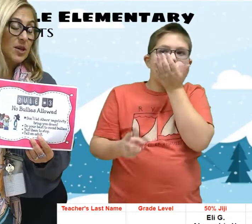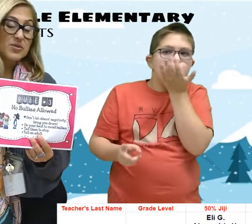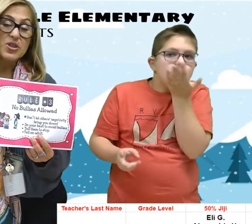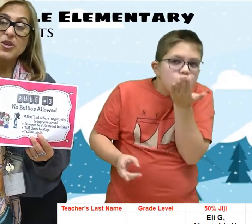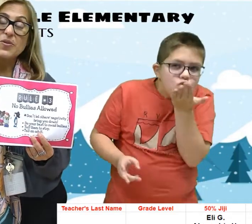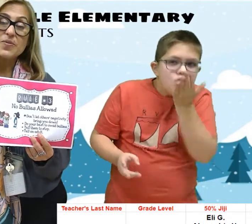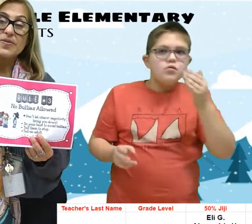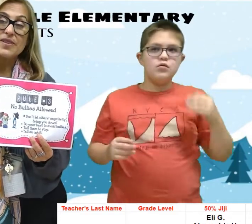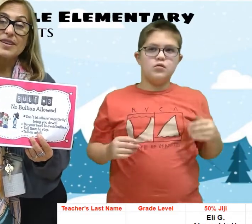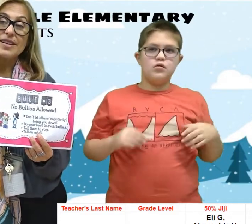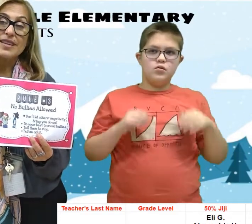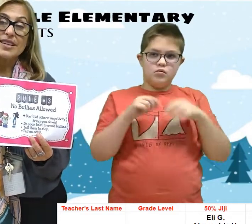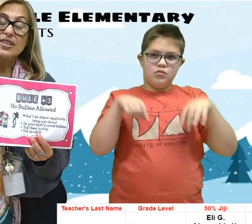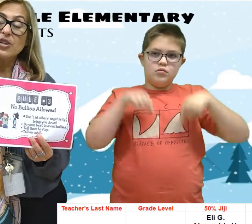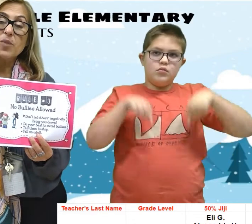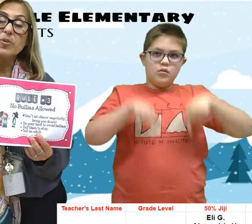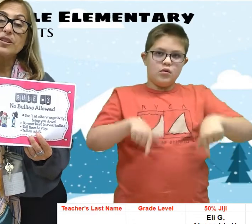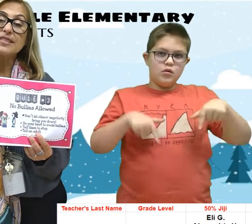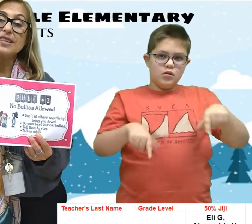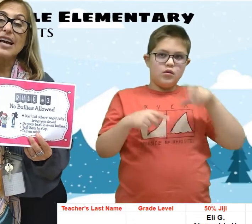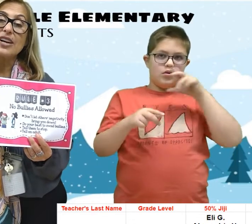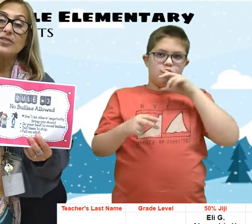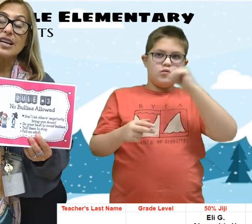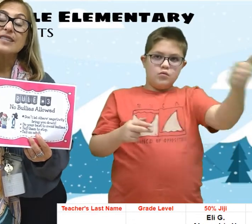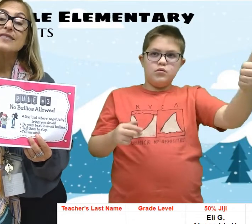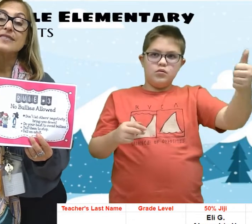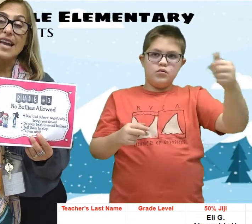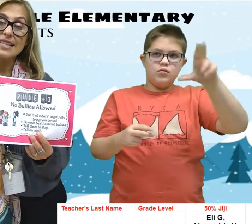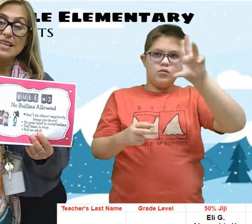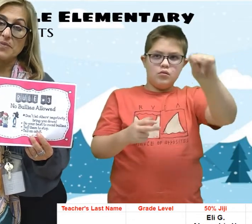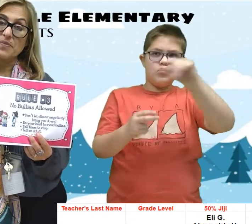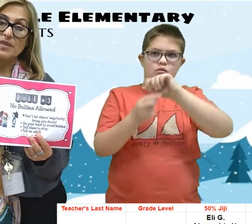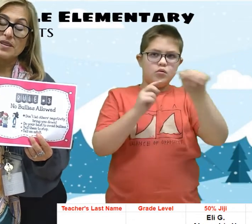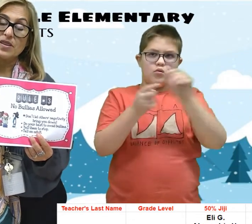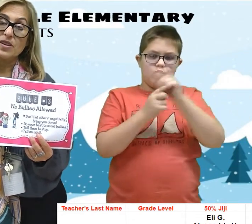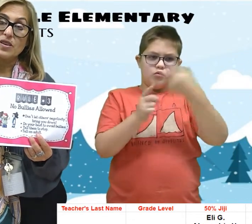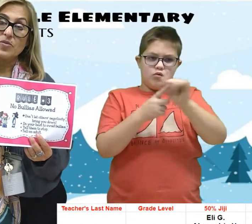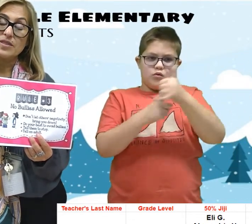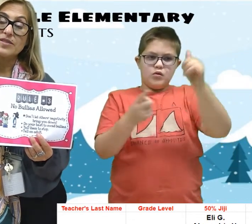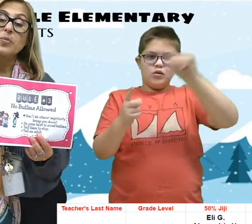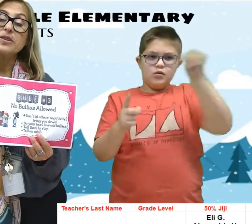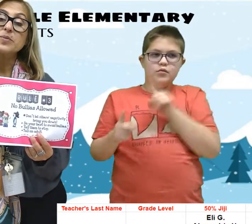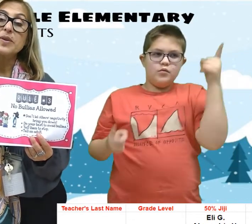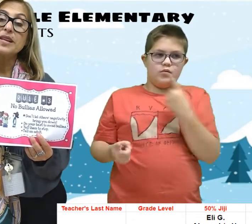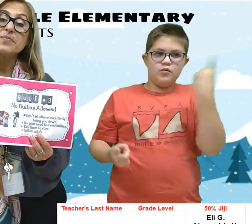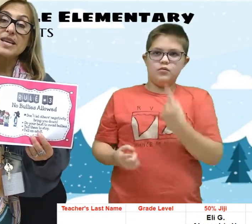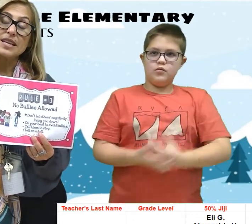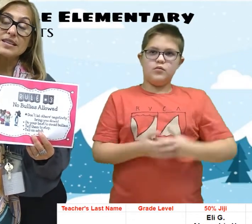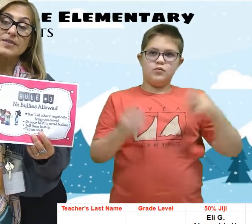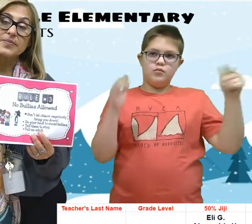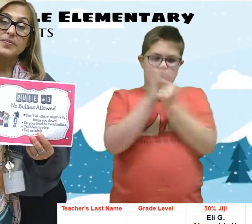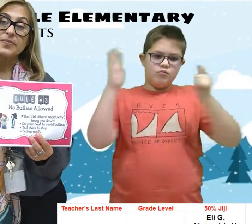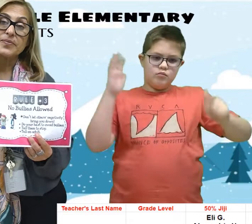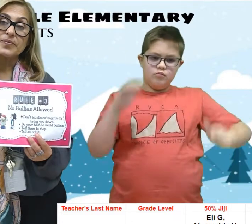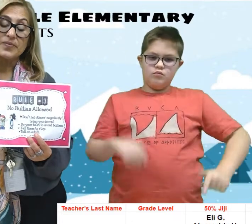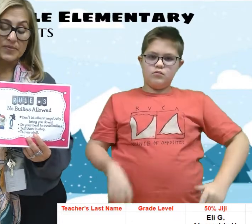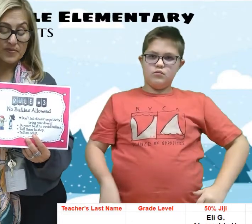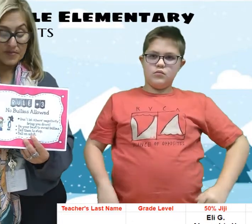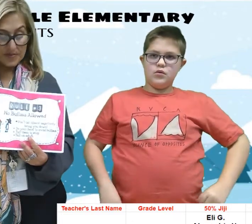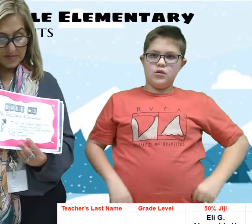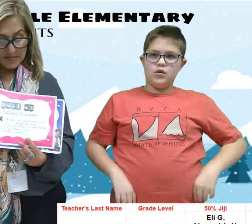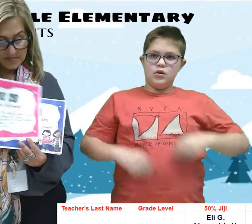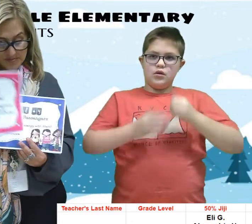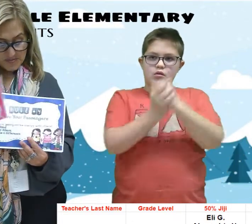It's up to you. No bullies allowed. Stand up when someone's being mean.